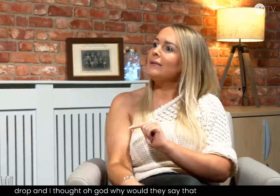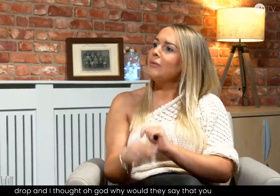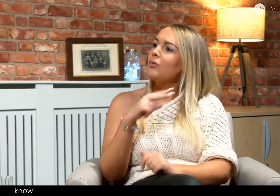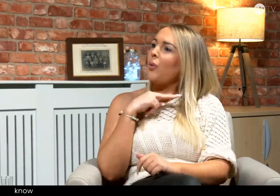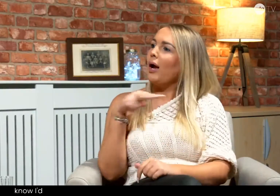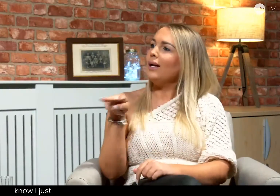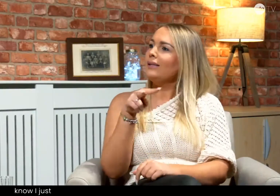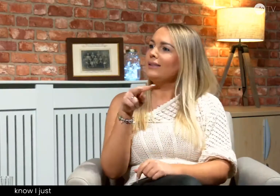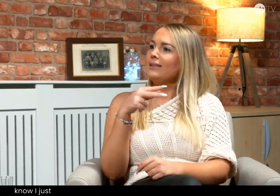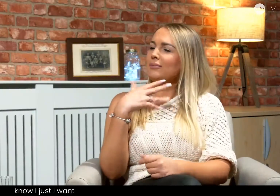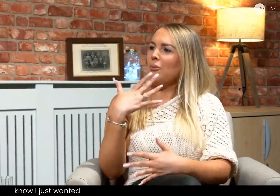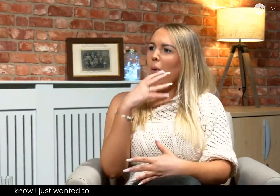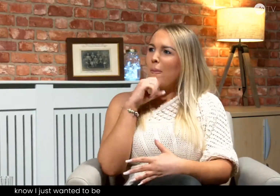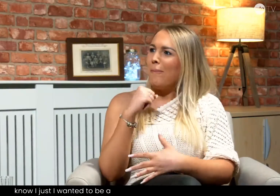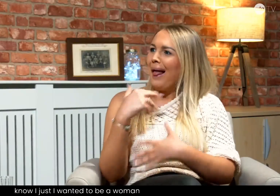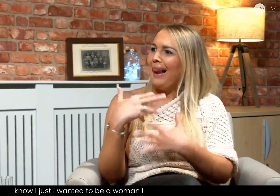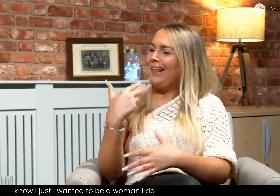woman. I didn't want to go through that sort of puberty.